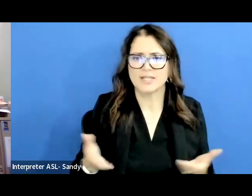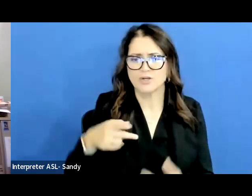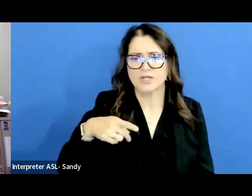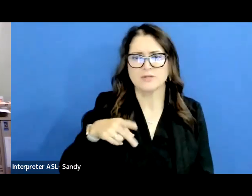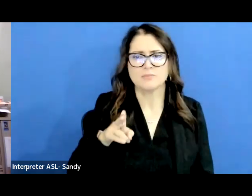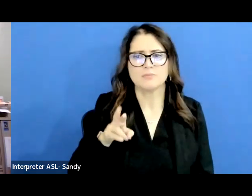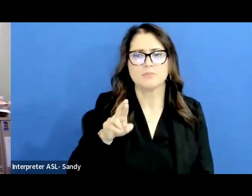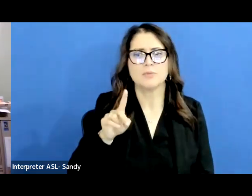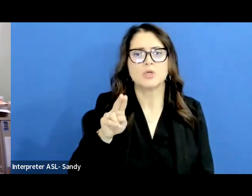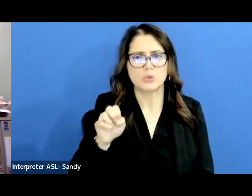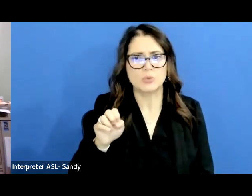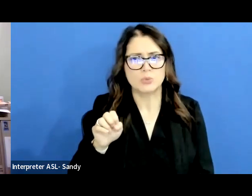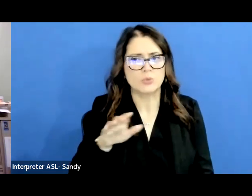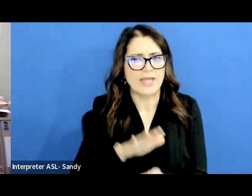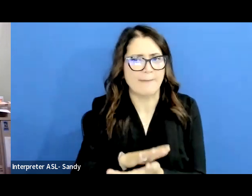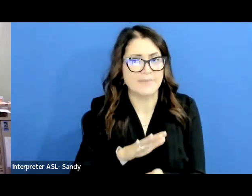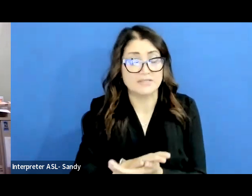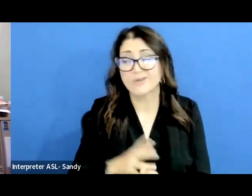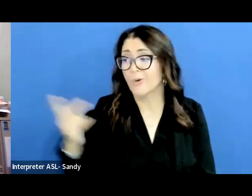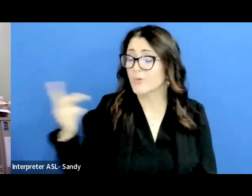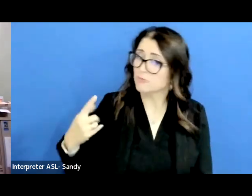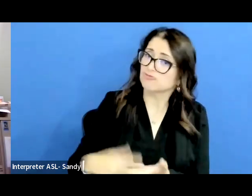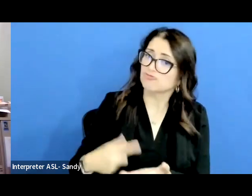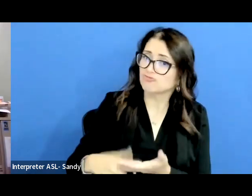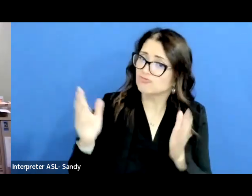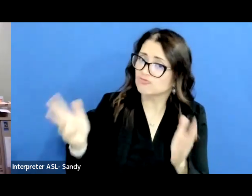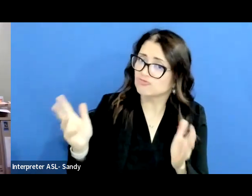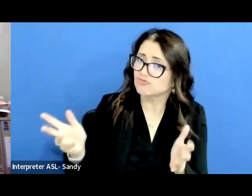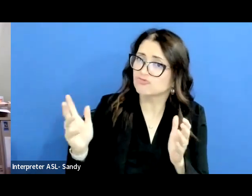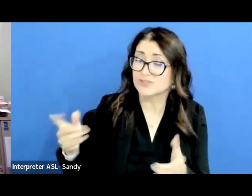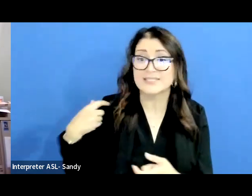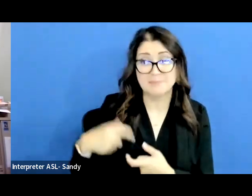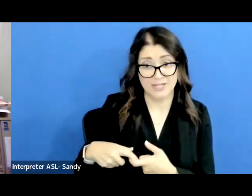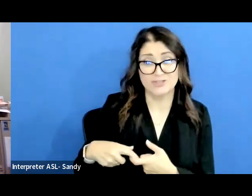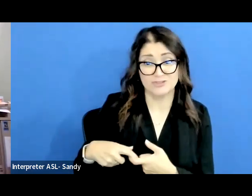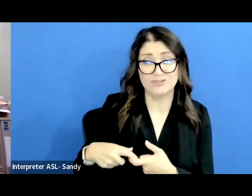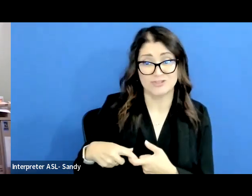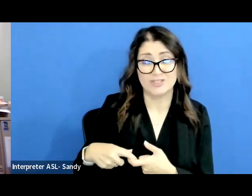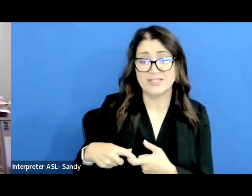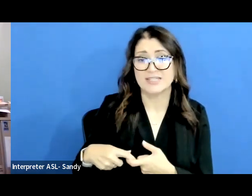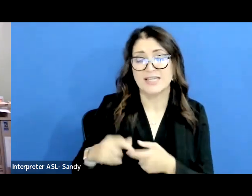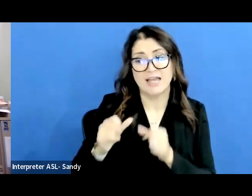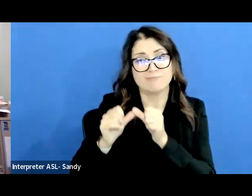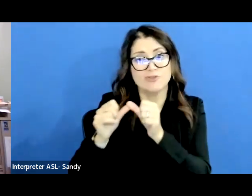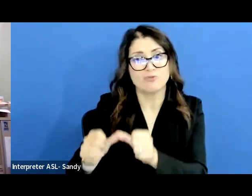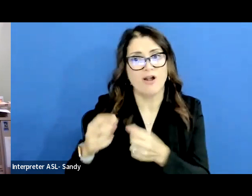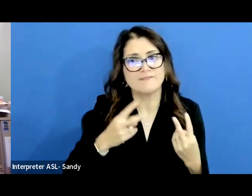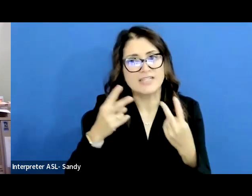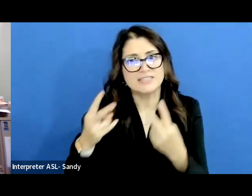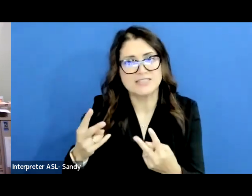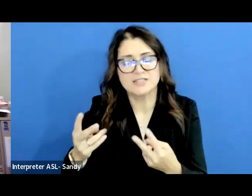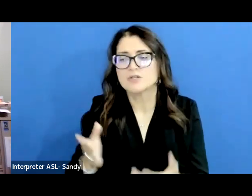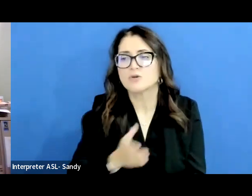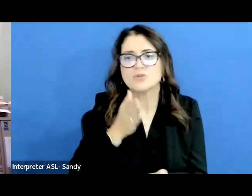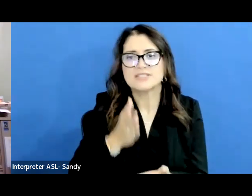campus. She and I were chatting away in Spanish, throughout her visit when we stopped to visit